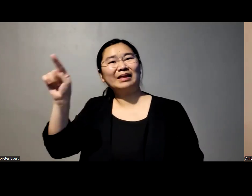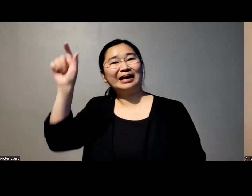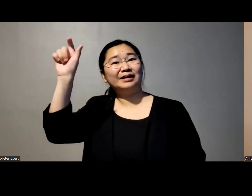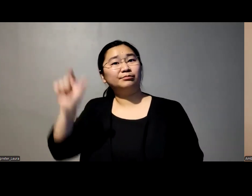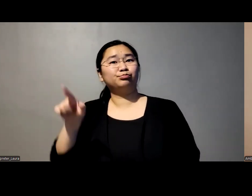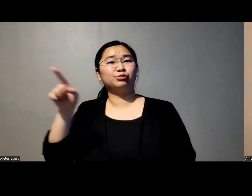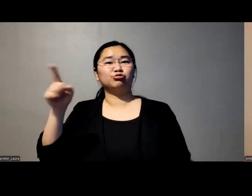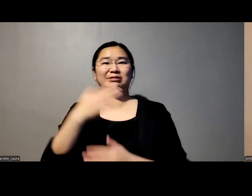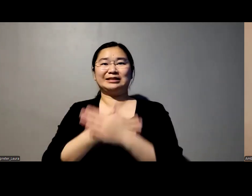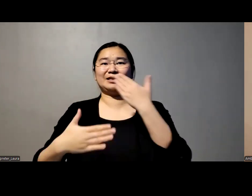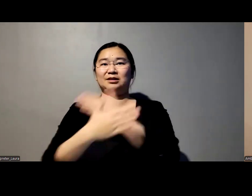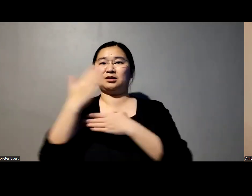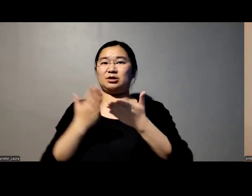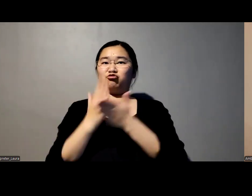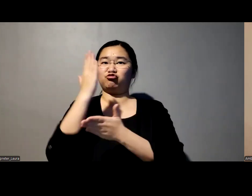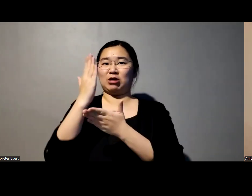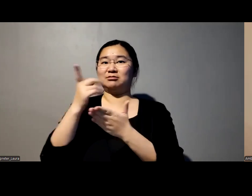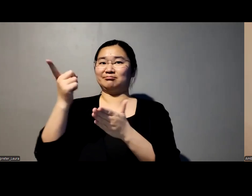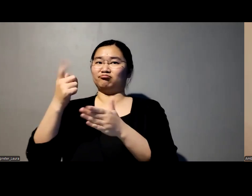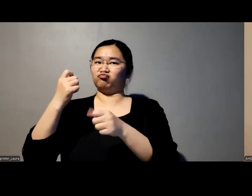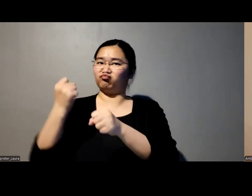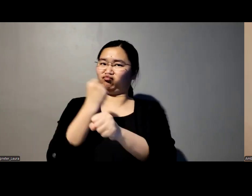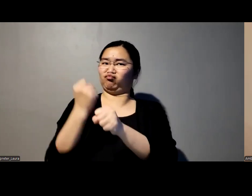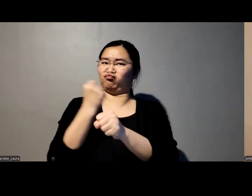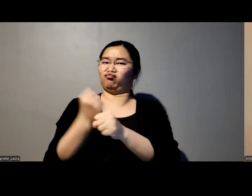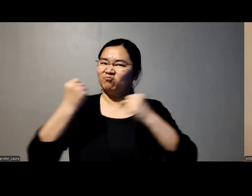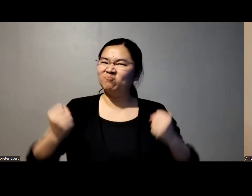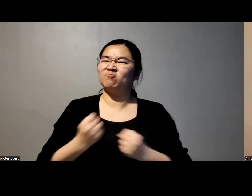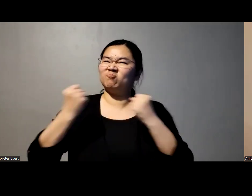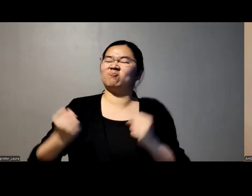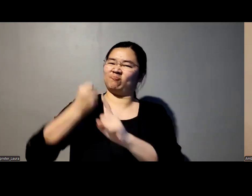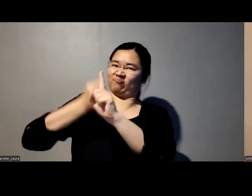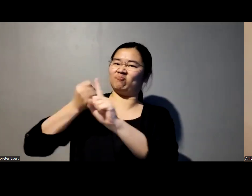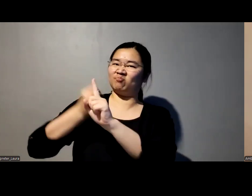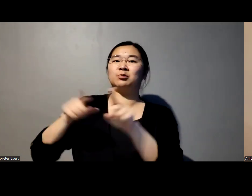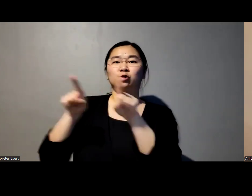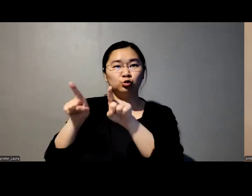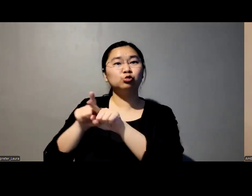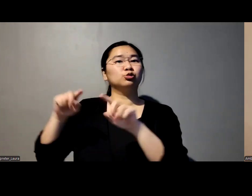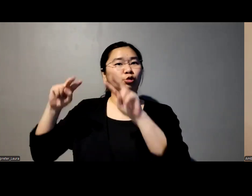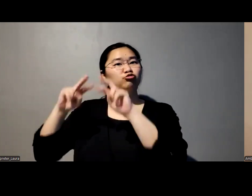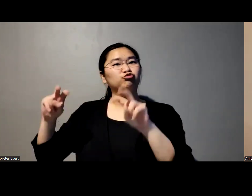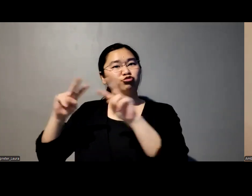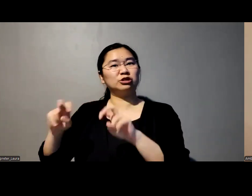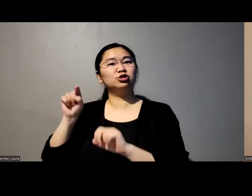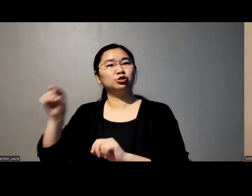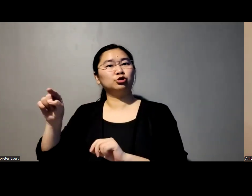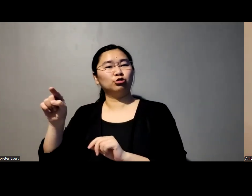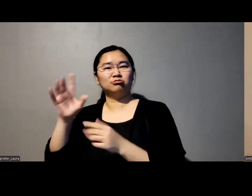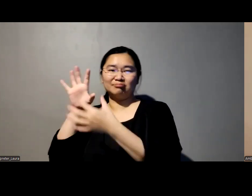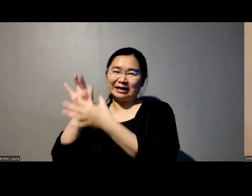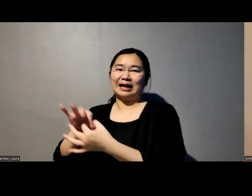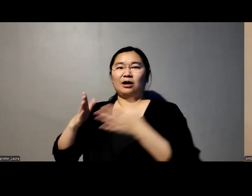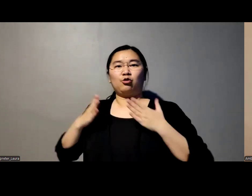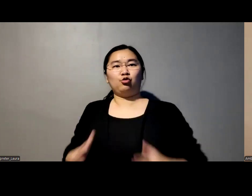on behalf of the Global Coalition on Deinstitutionalization, and she will be providing closing remarks to today's webinar.